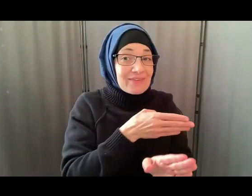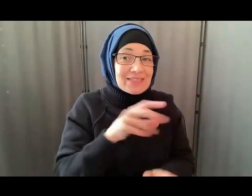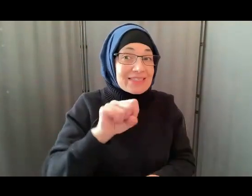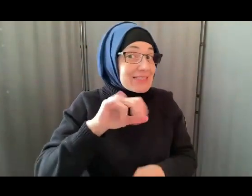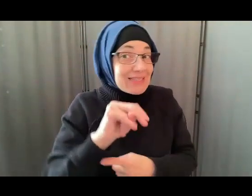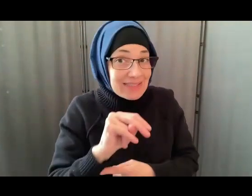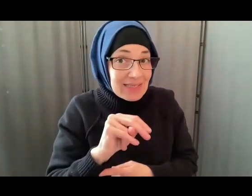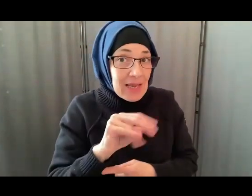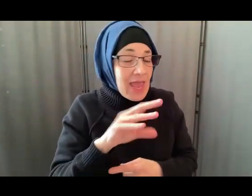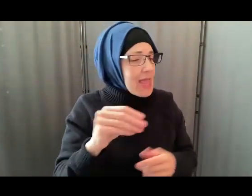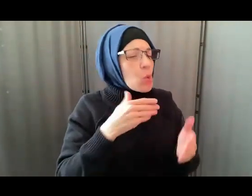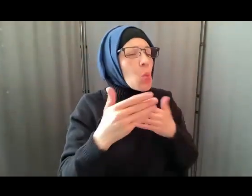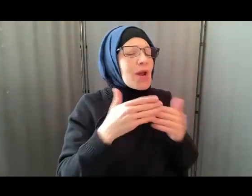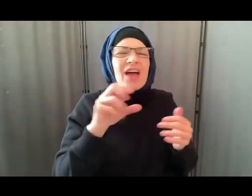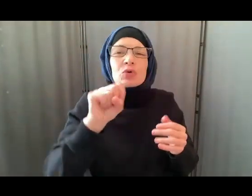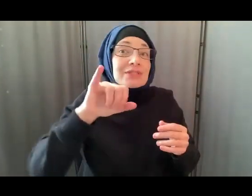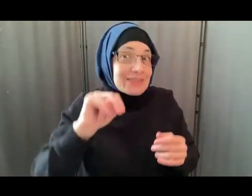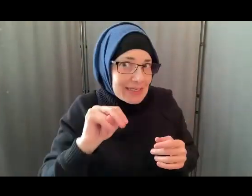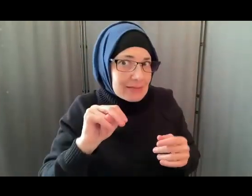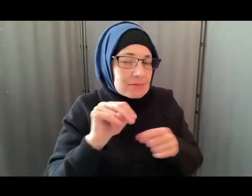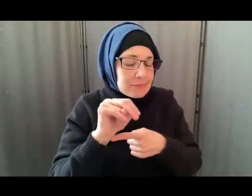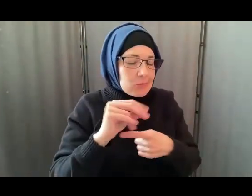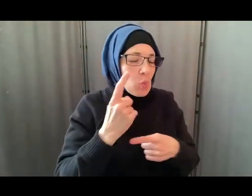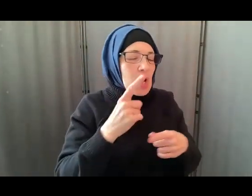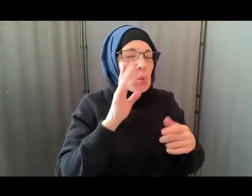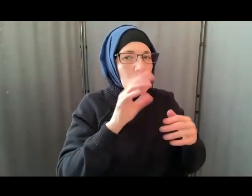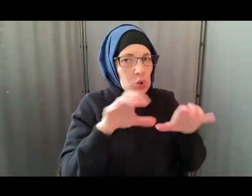sin that you will do later on.